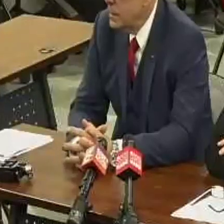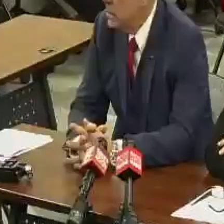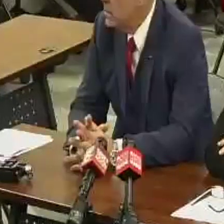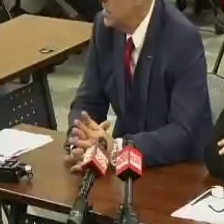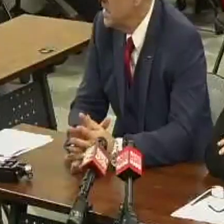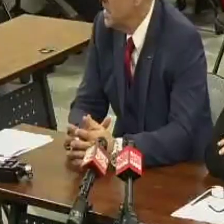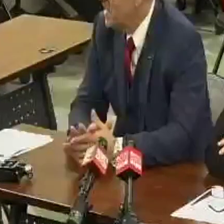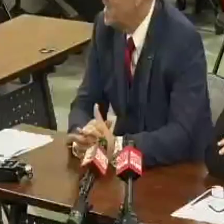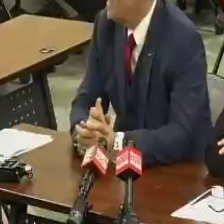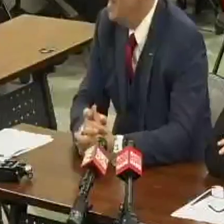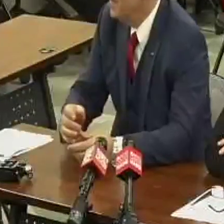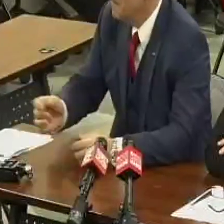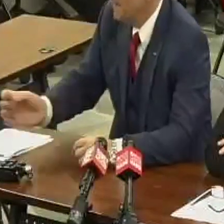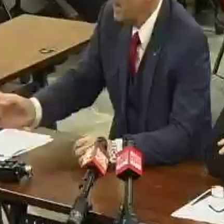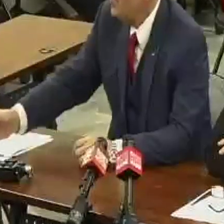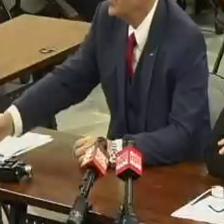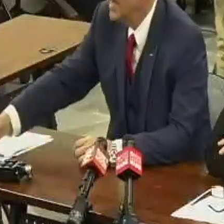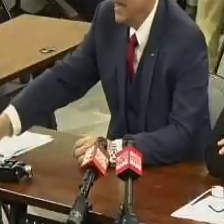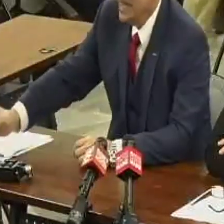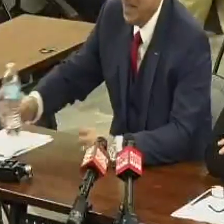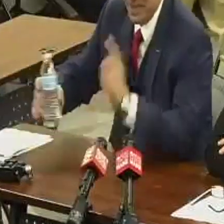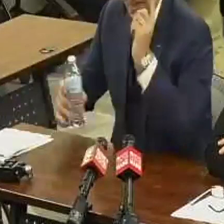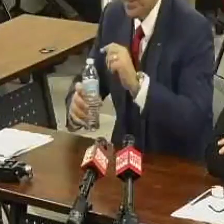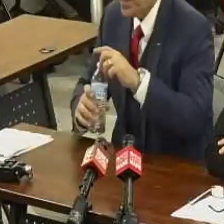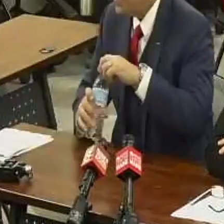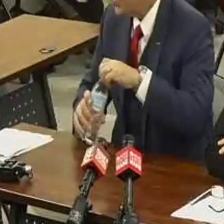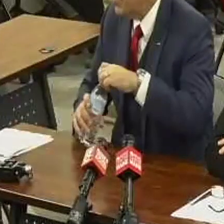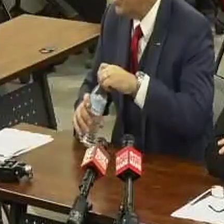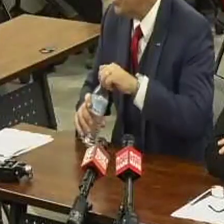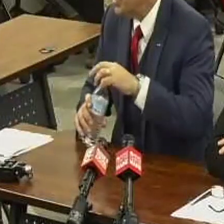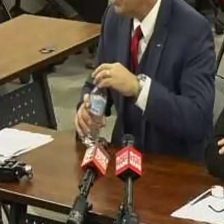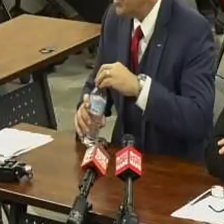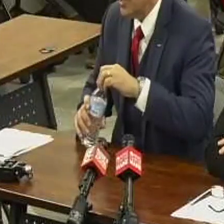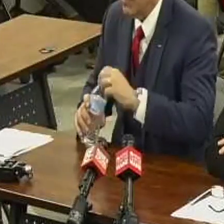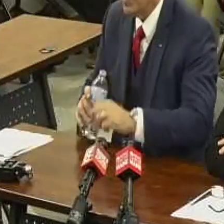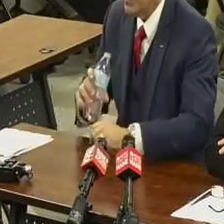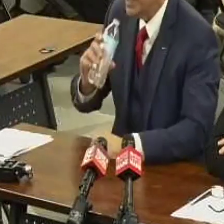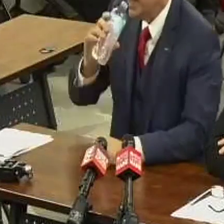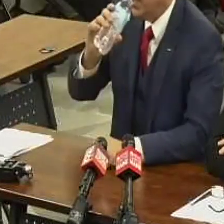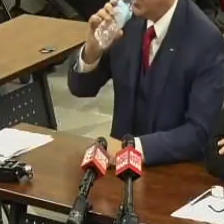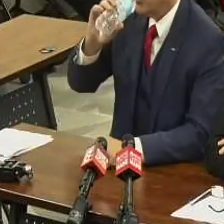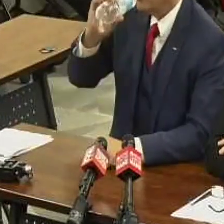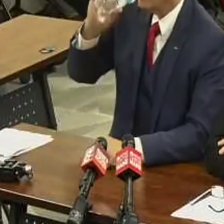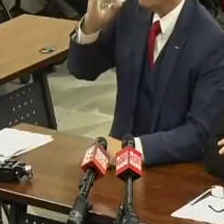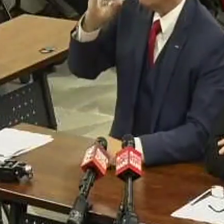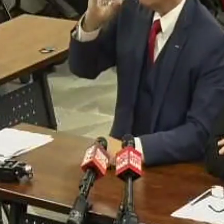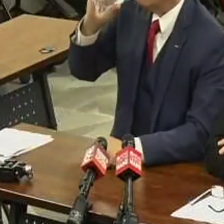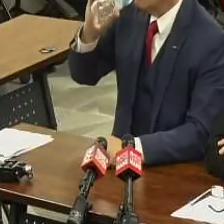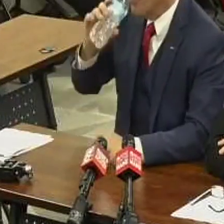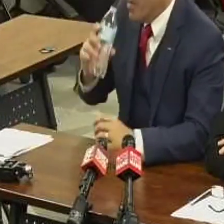Split screen with the ALS is disappearing. Oh, okay. That's why we I heard something shut down behind me. Yeah.